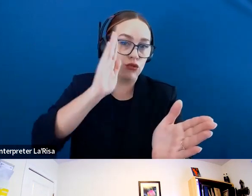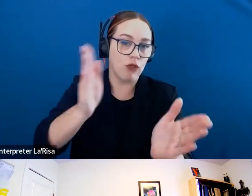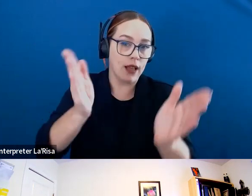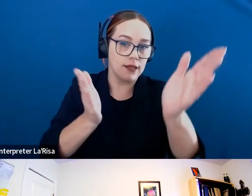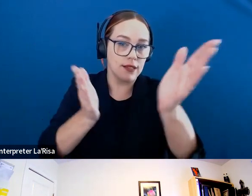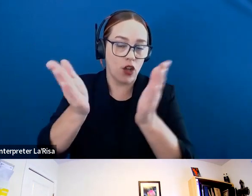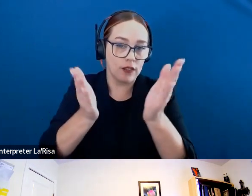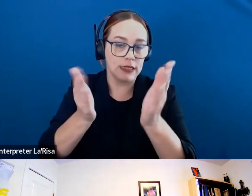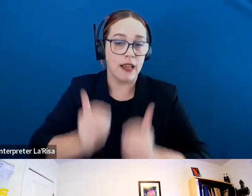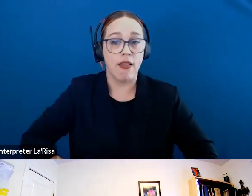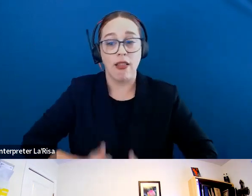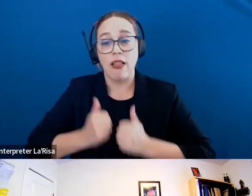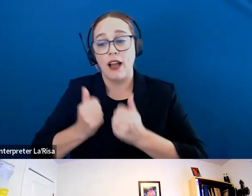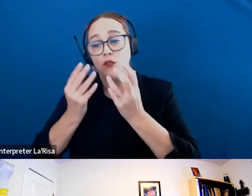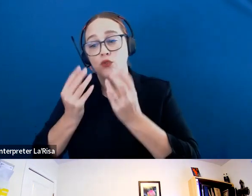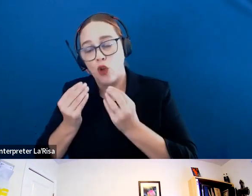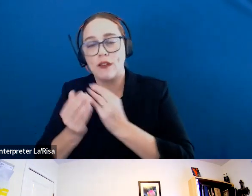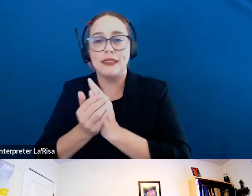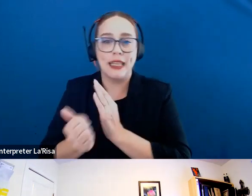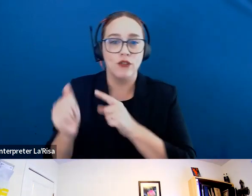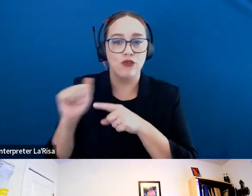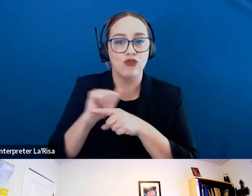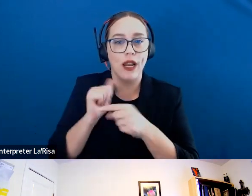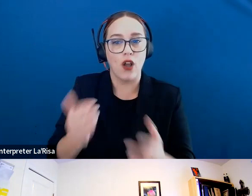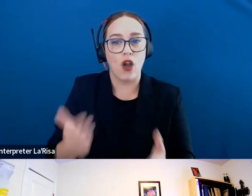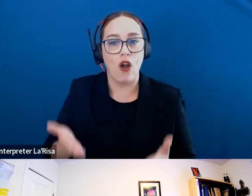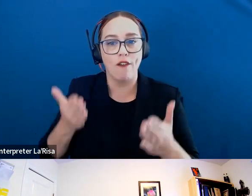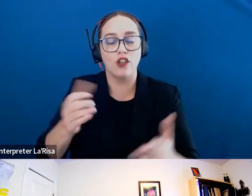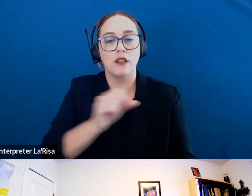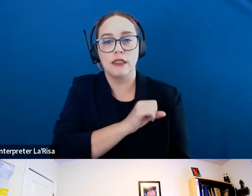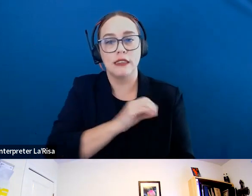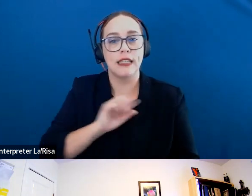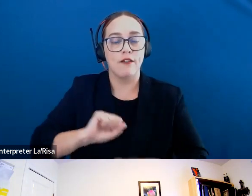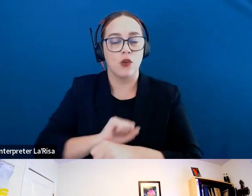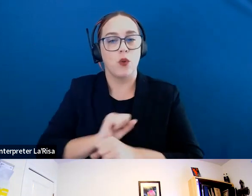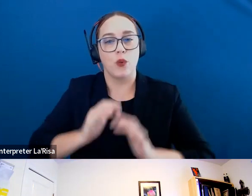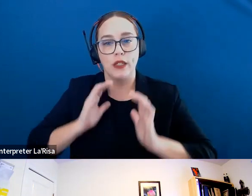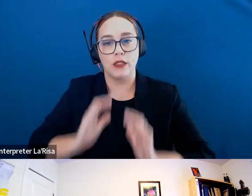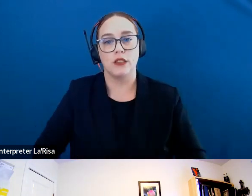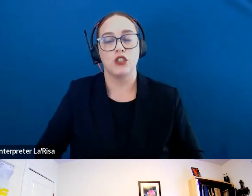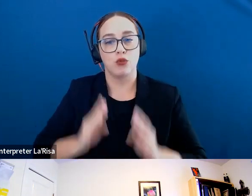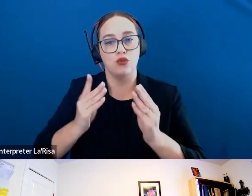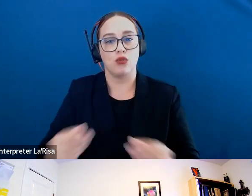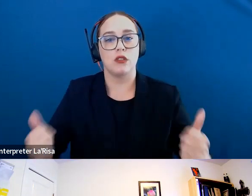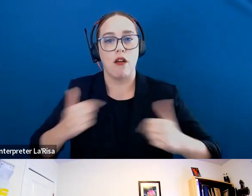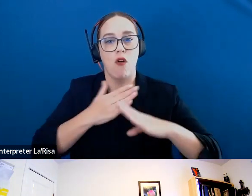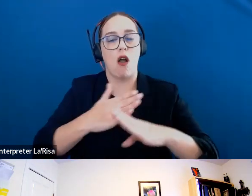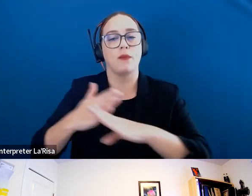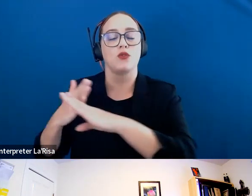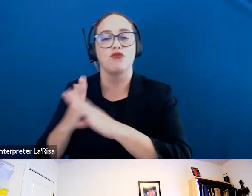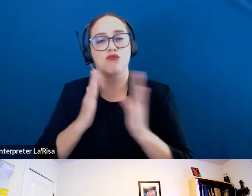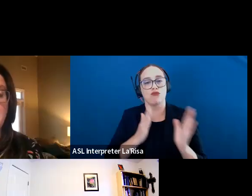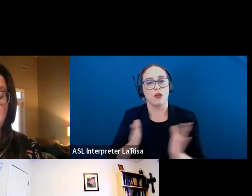soft skills trainings are offered. Staff work with consumers to resolve obstacles to prepare for employment.